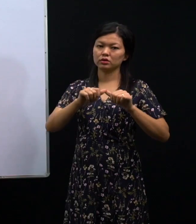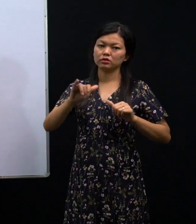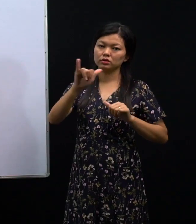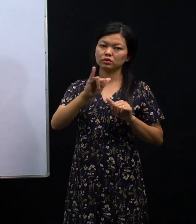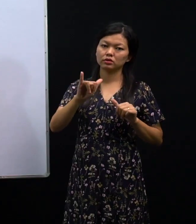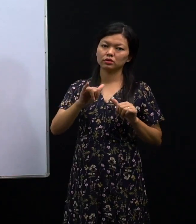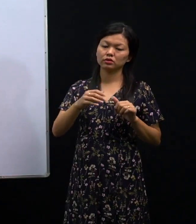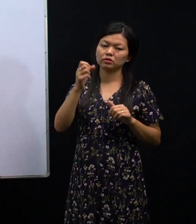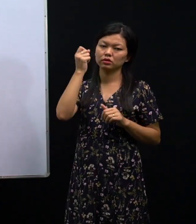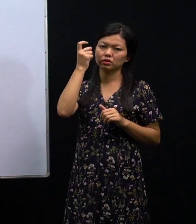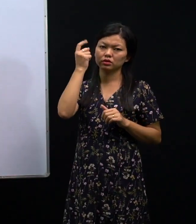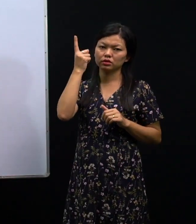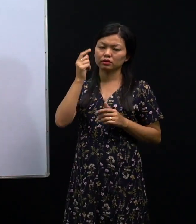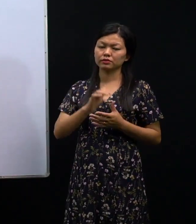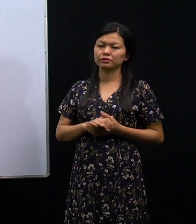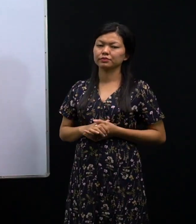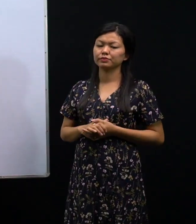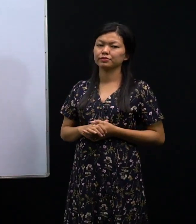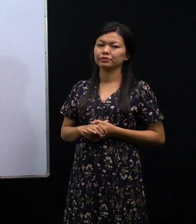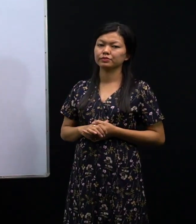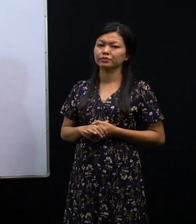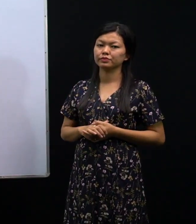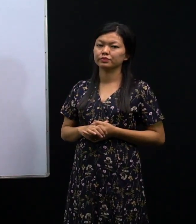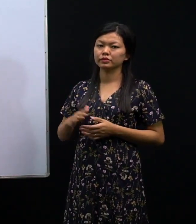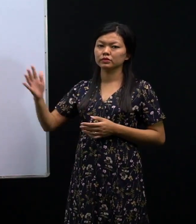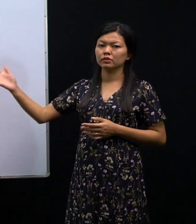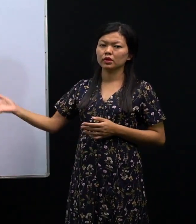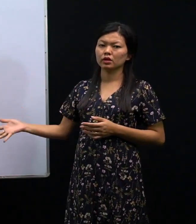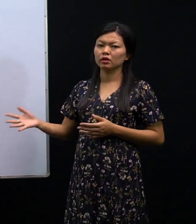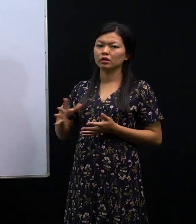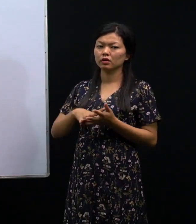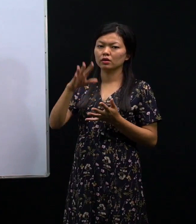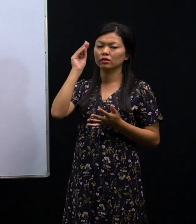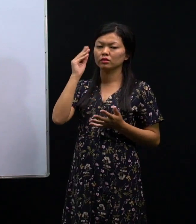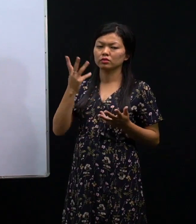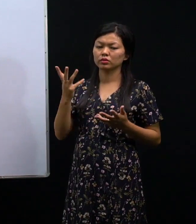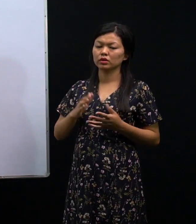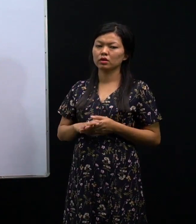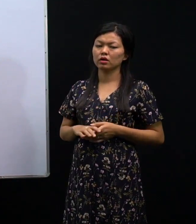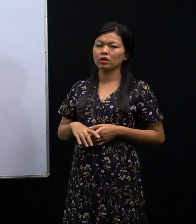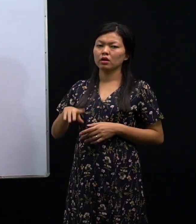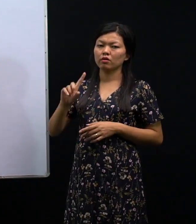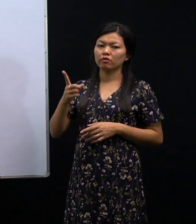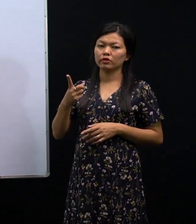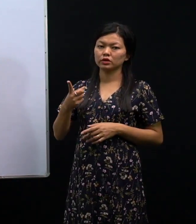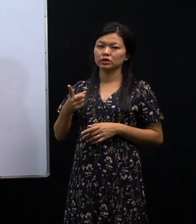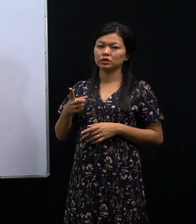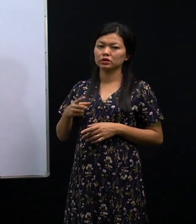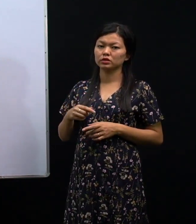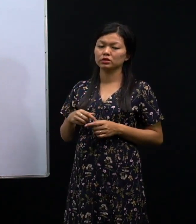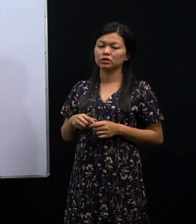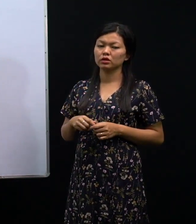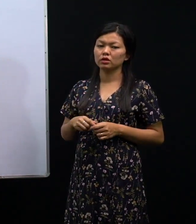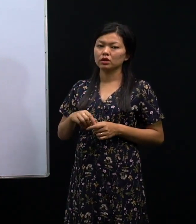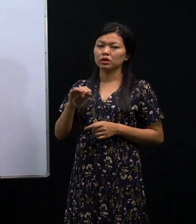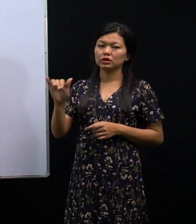you follow me? So that way anyone's. What I learned here, what do you learn here? First from the product 2 terms, which 2 product terms